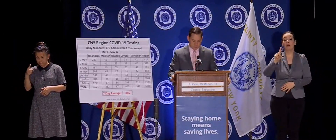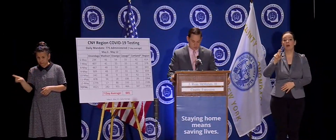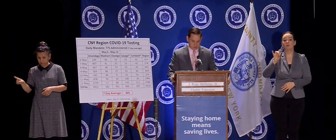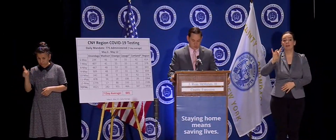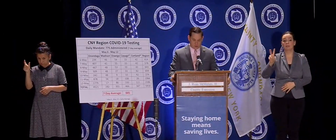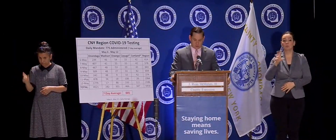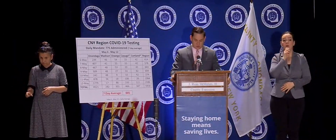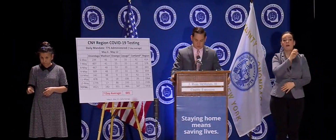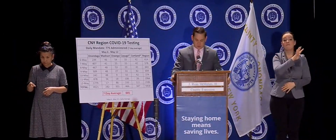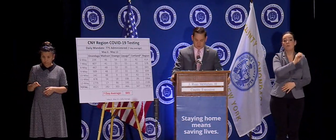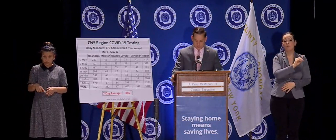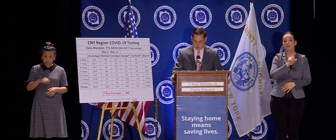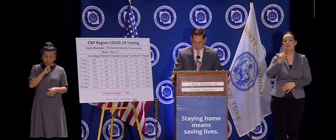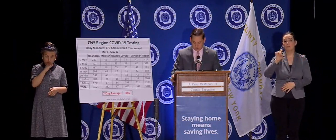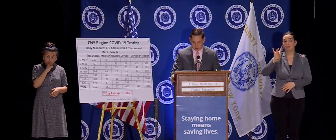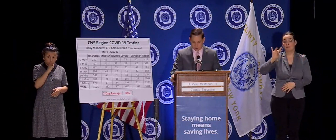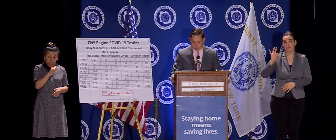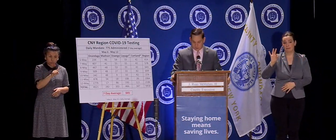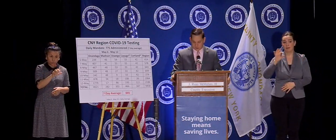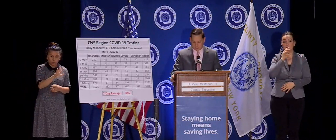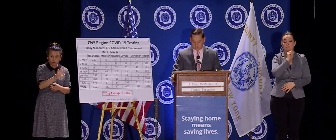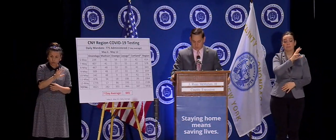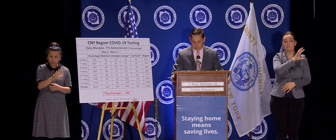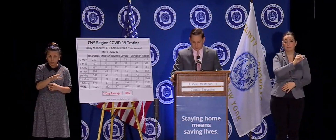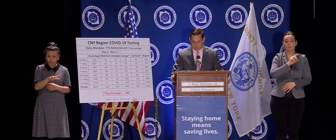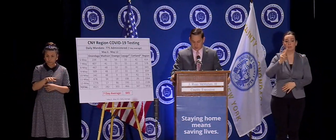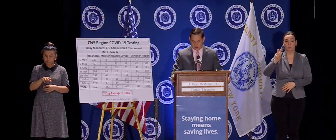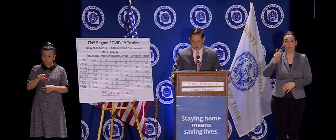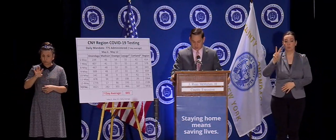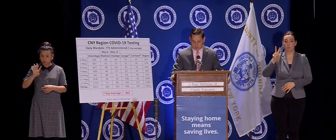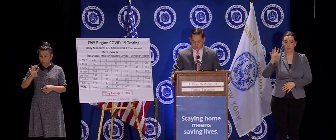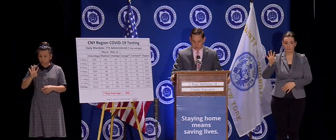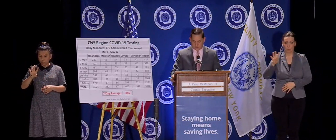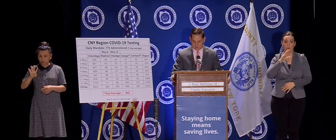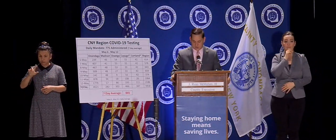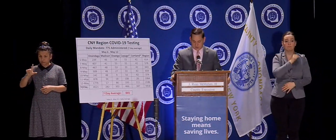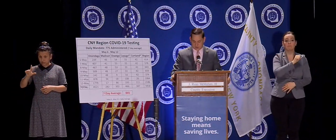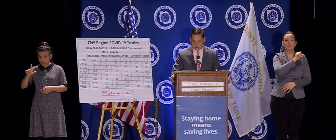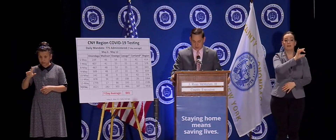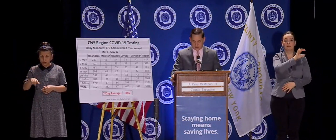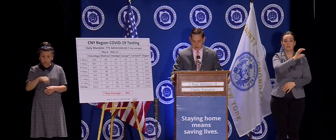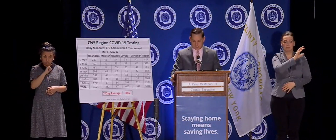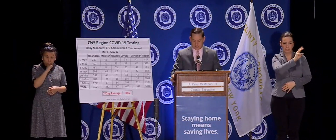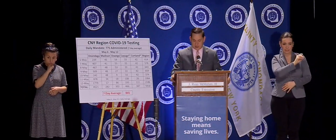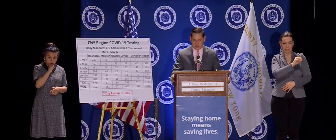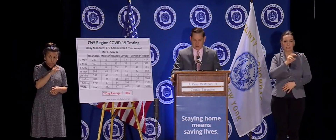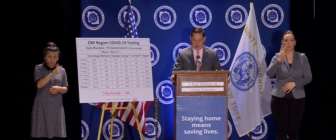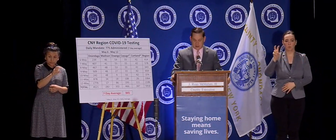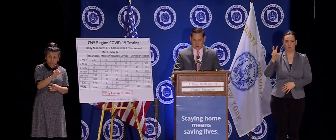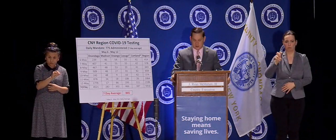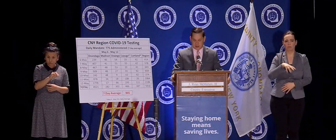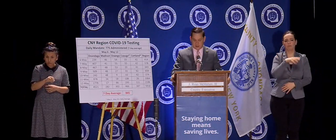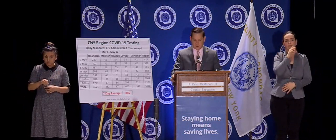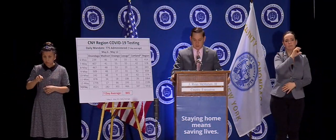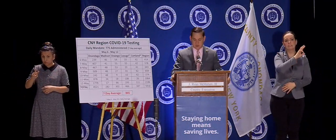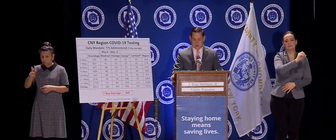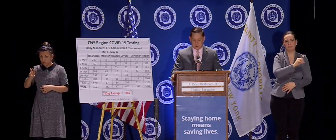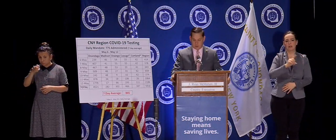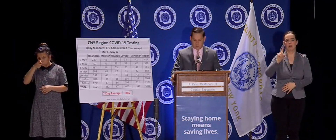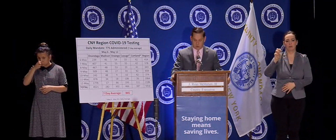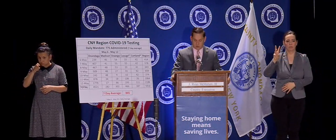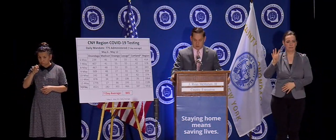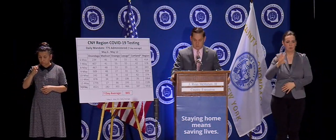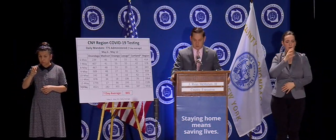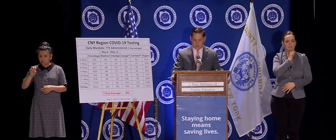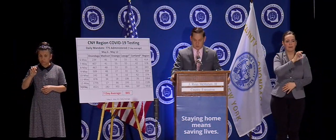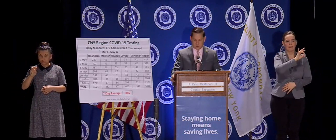50s, 200 in their 60s, 164 in their 70s, 156 in their 80s, and 89 in their 90s. And we